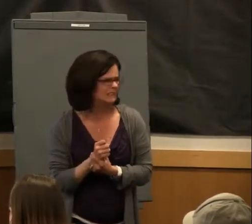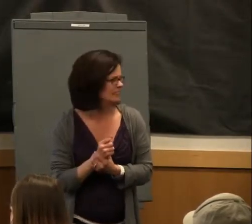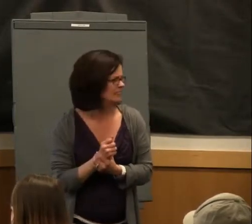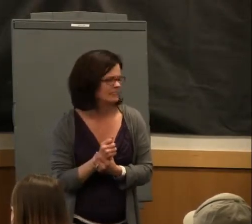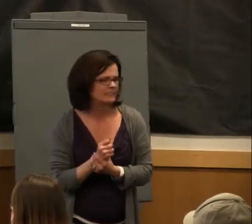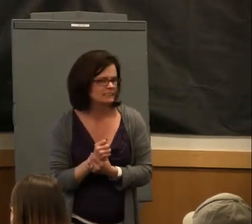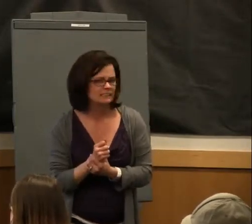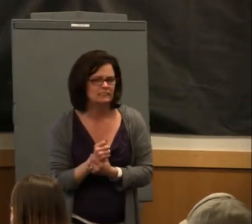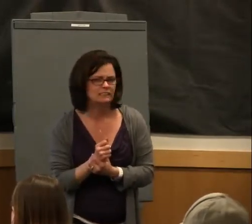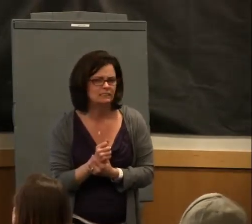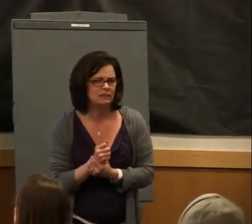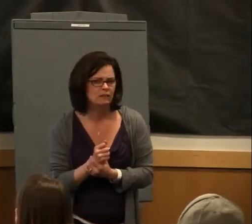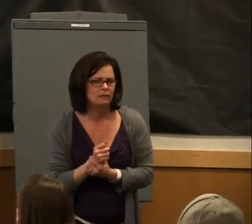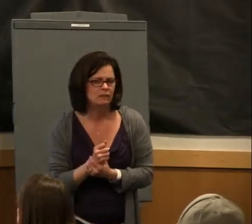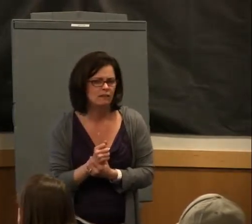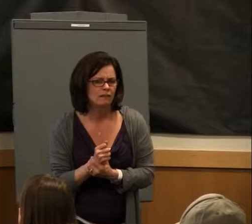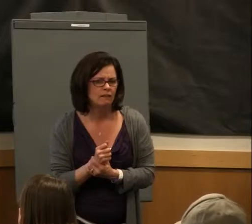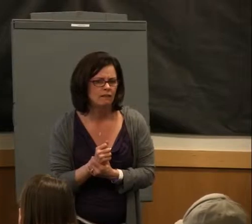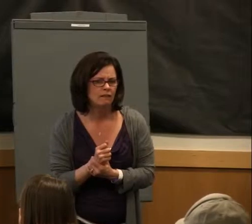A lot of college what?